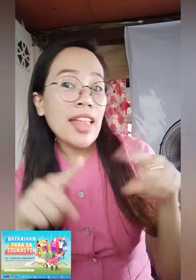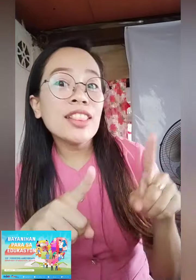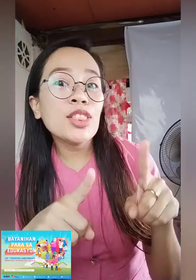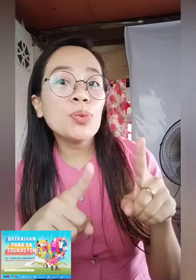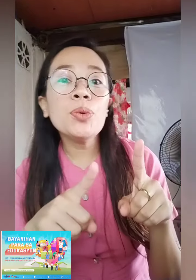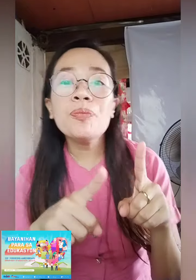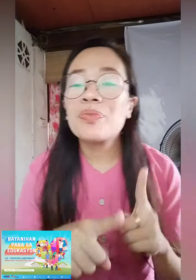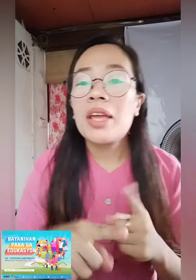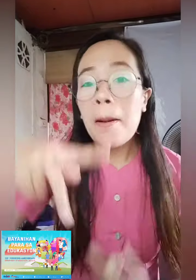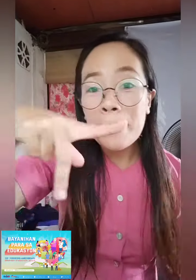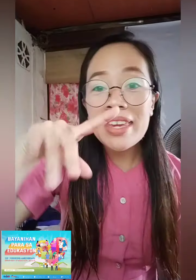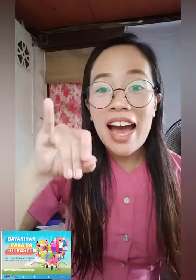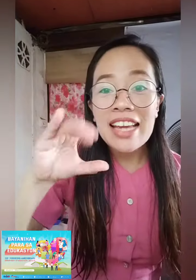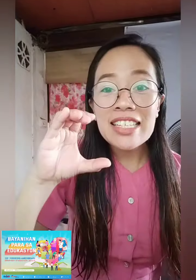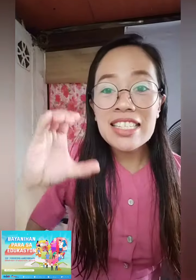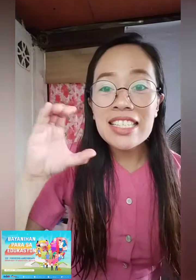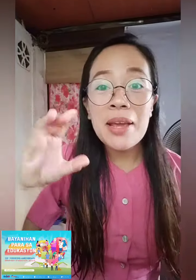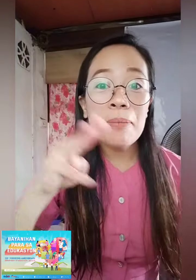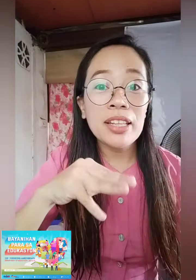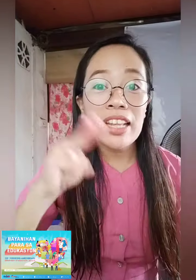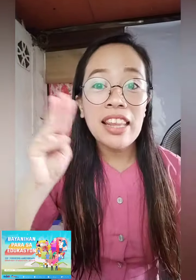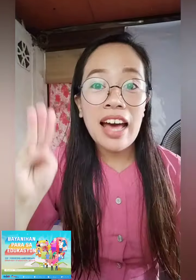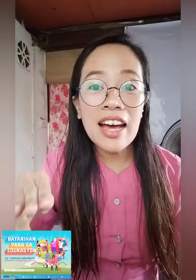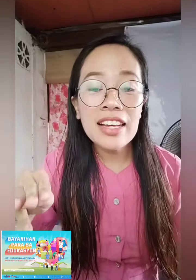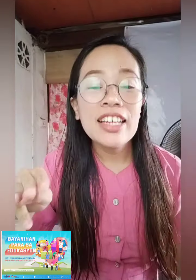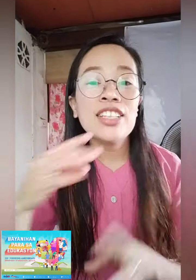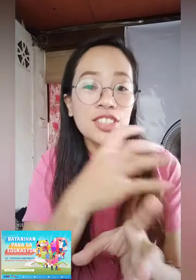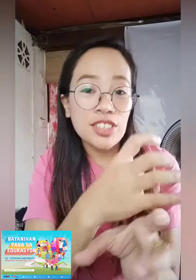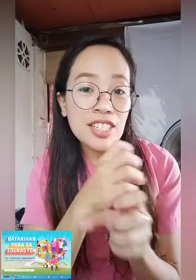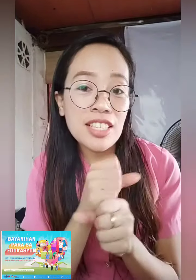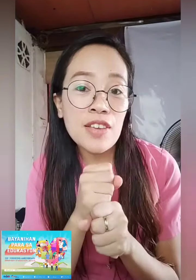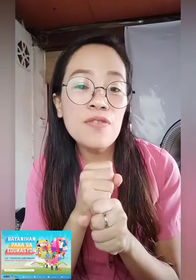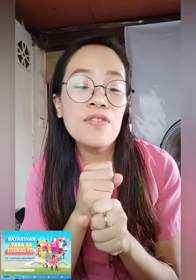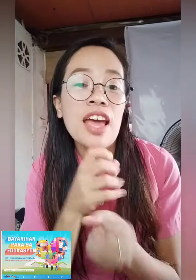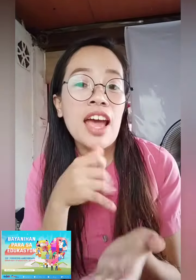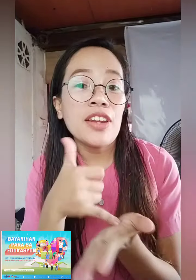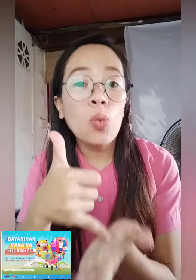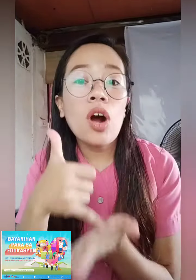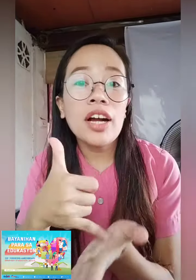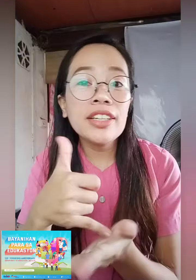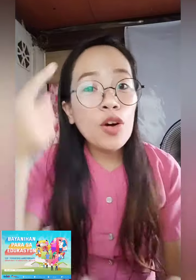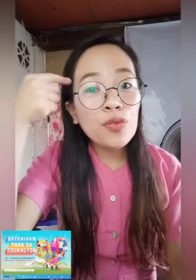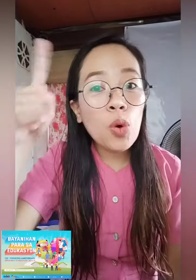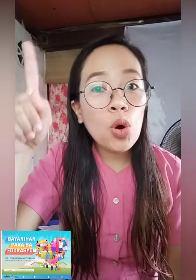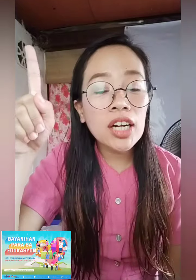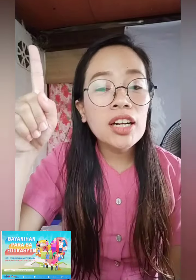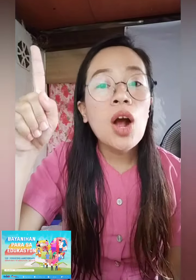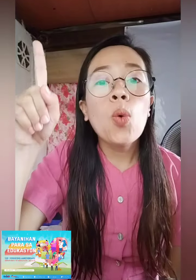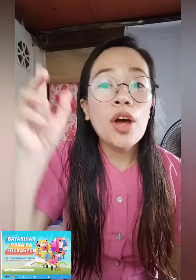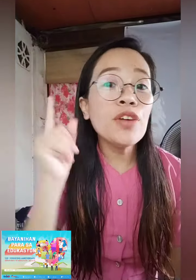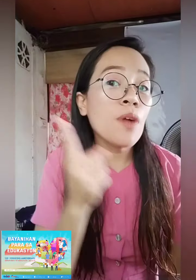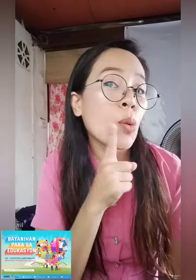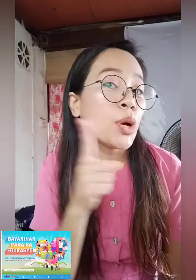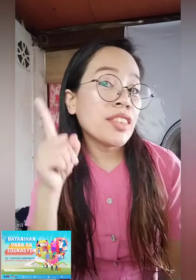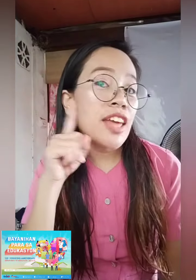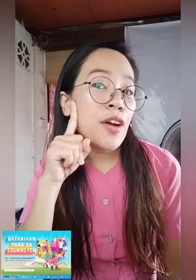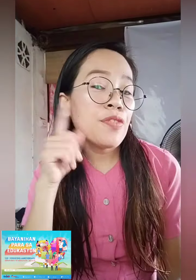to PICC Manila to receive an award for one of our Deaf